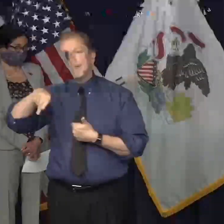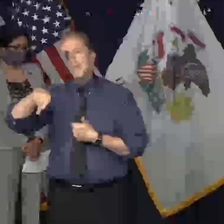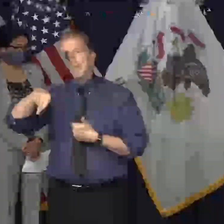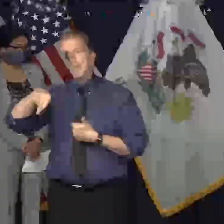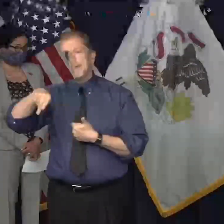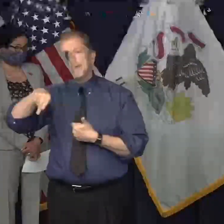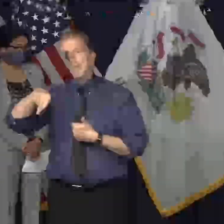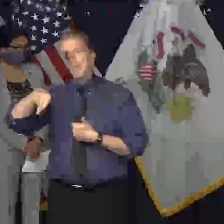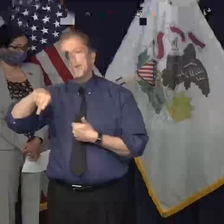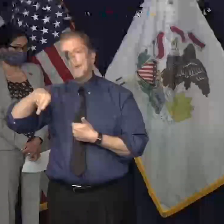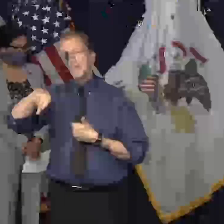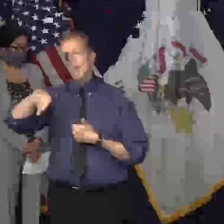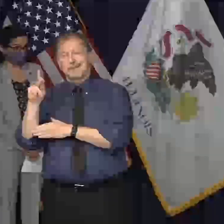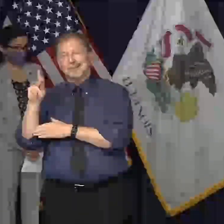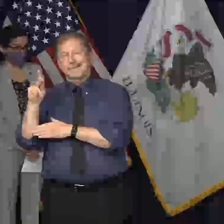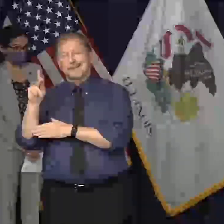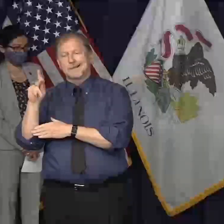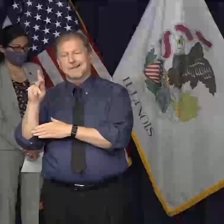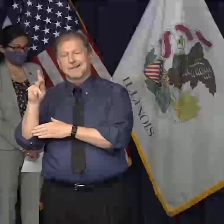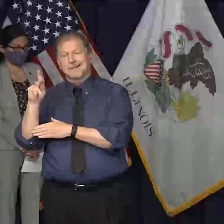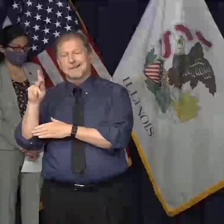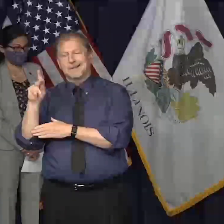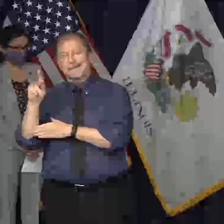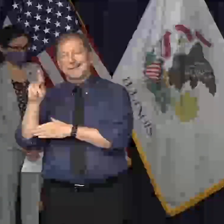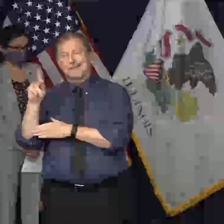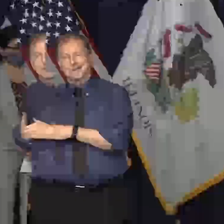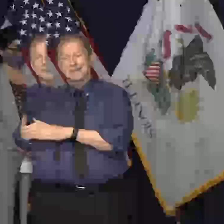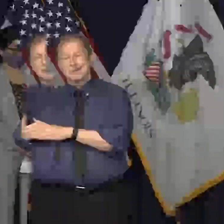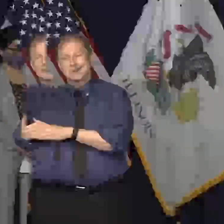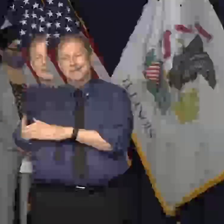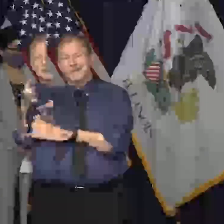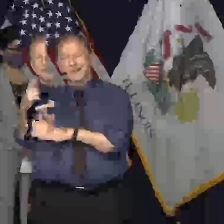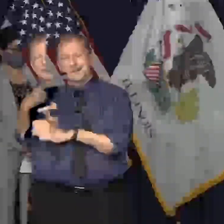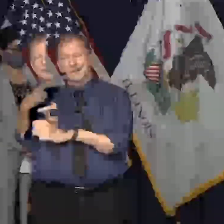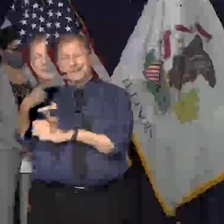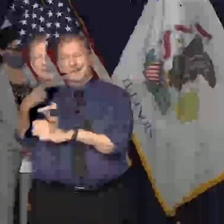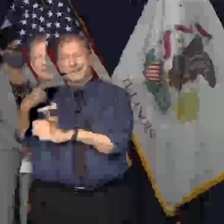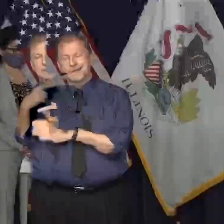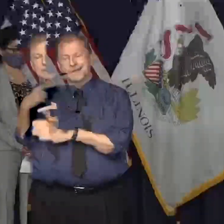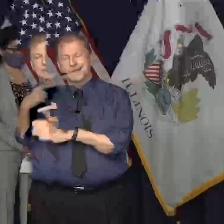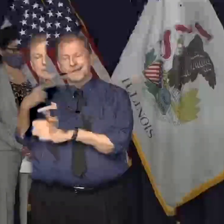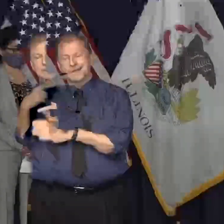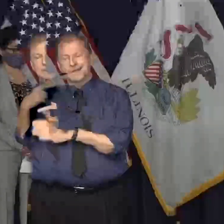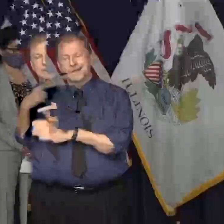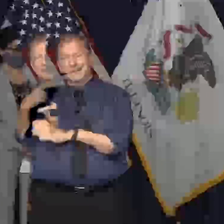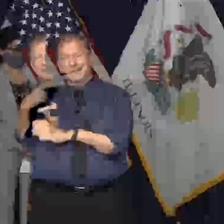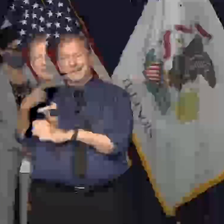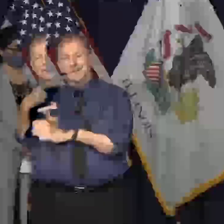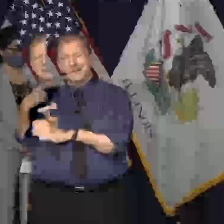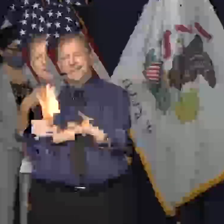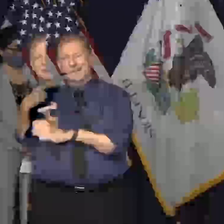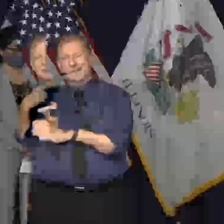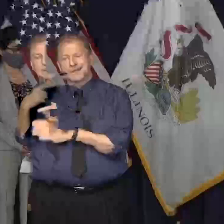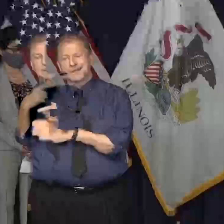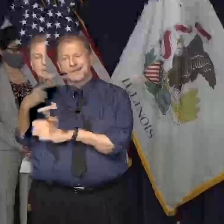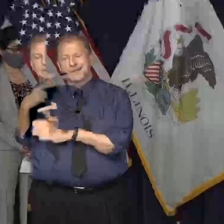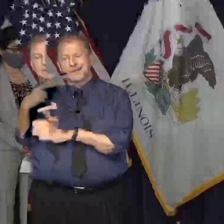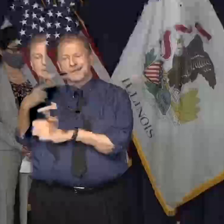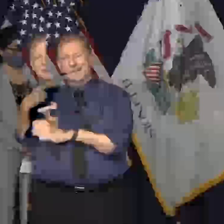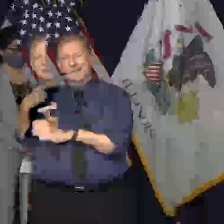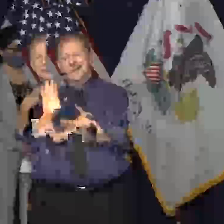which works to develop plans and communication strategies to reach communities of color and other vulnerable